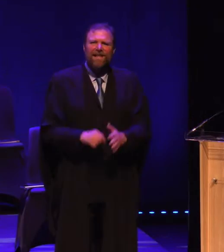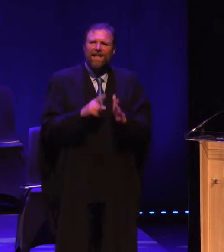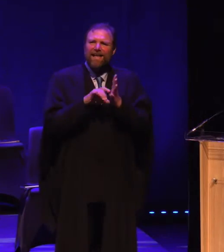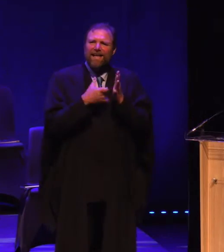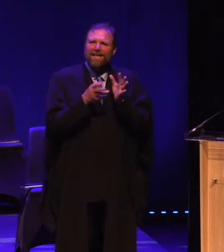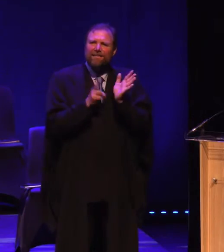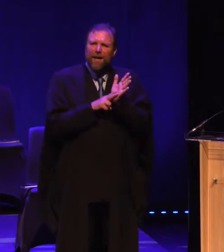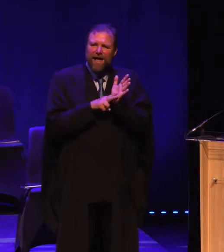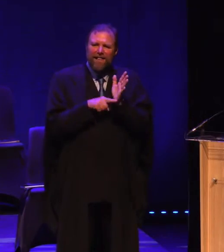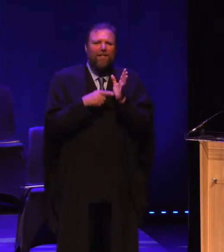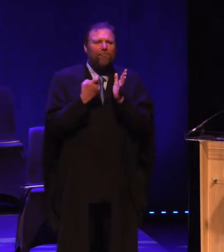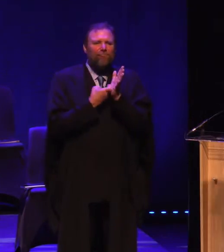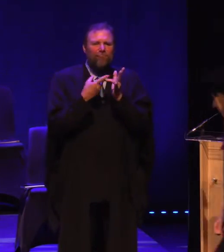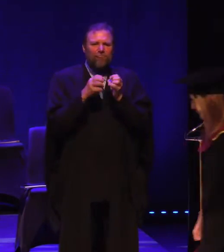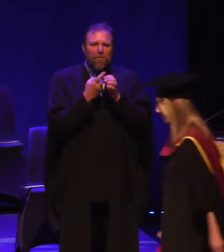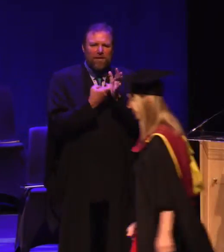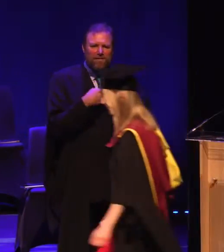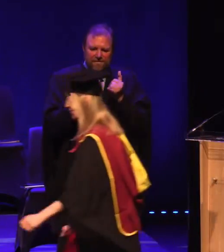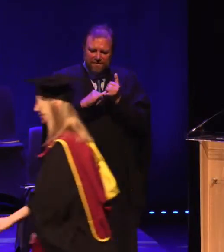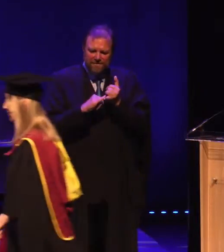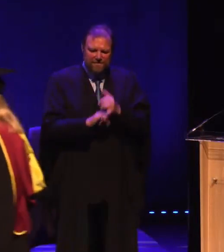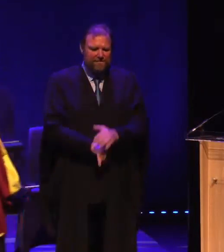Isabel Roberts.